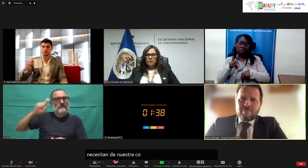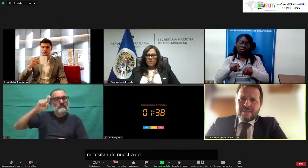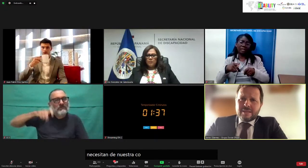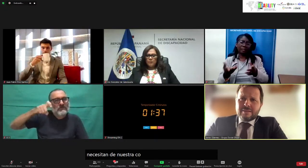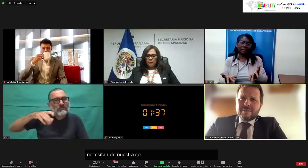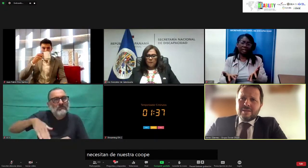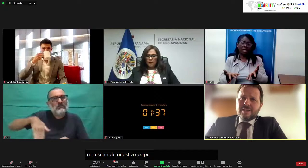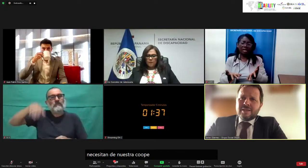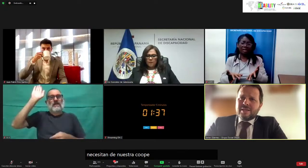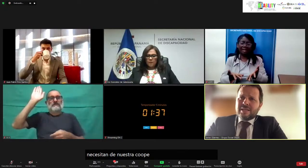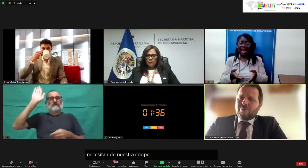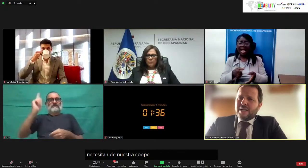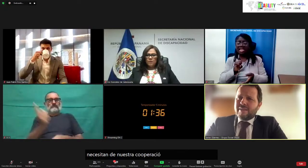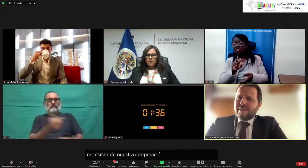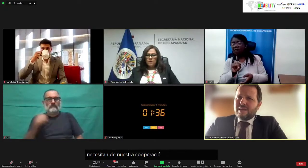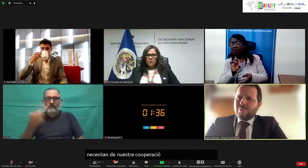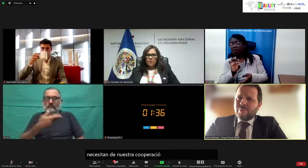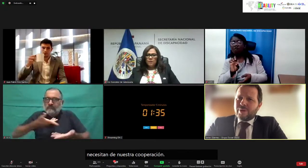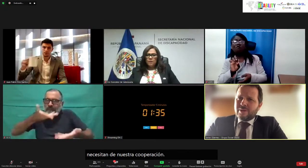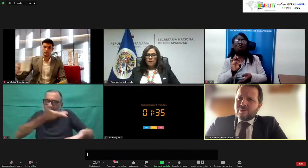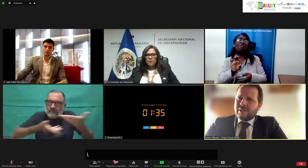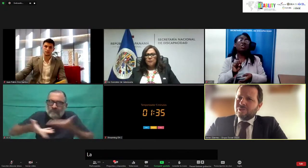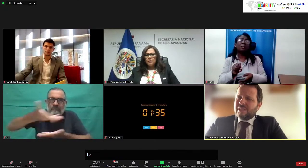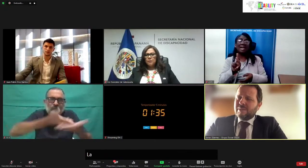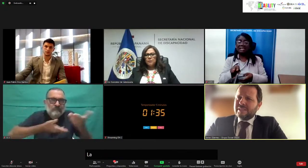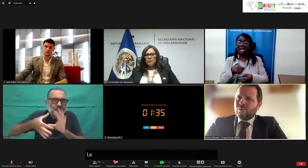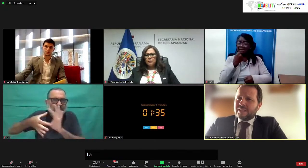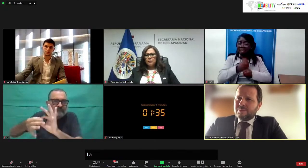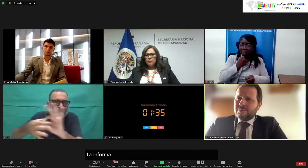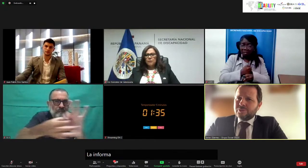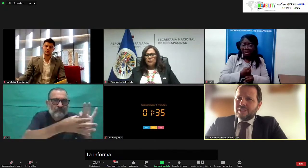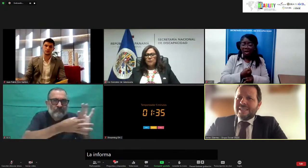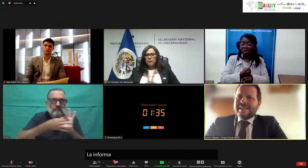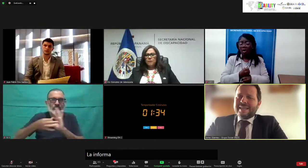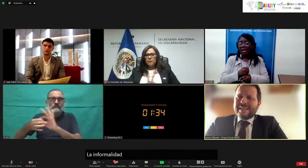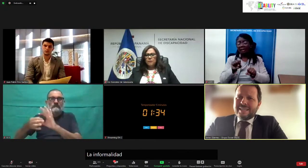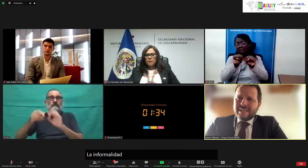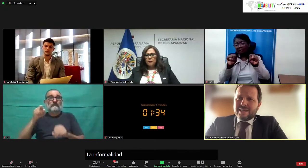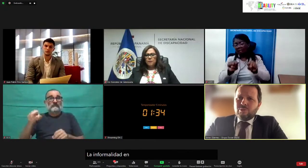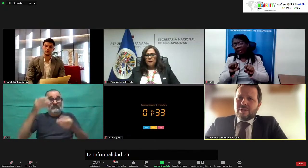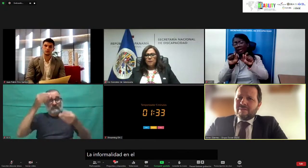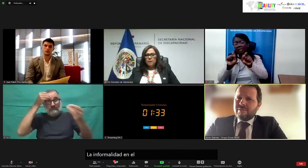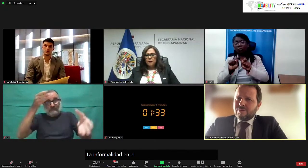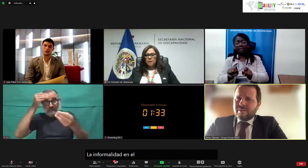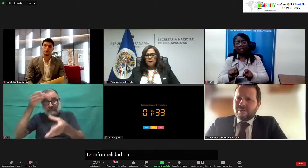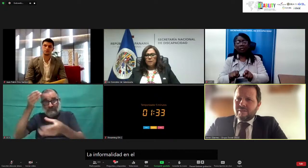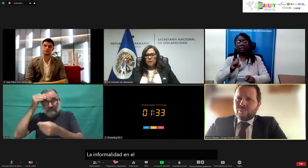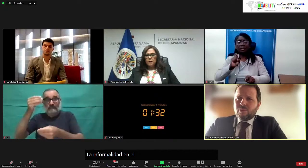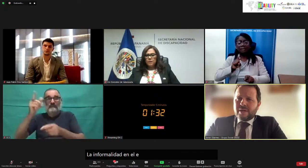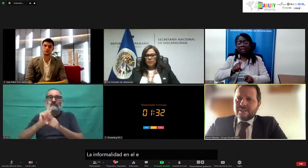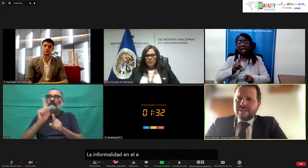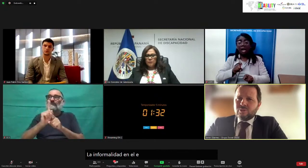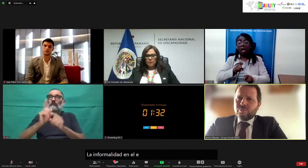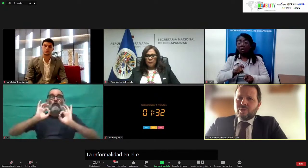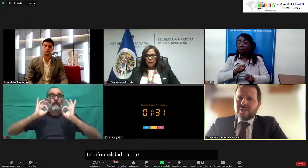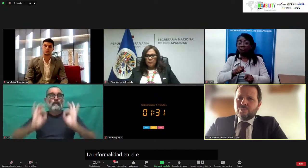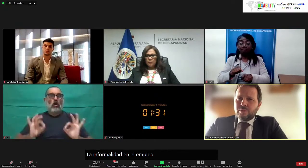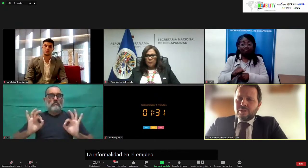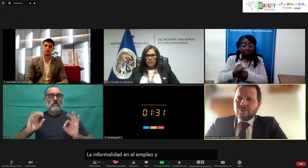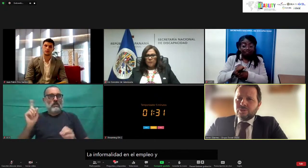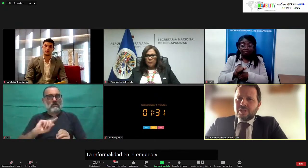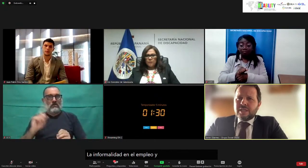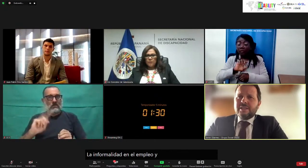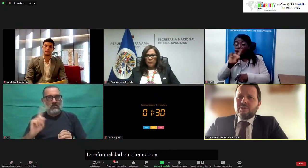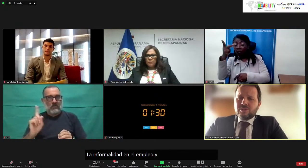are weakening the inclusion of people with disabilities like for example informality in